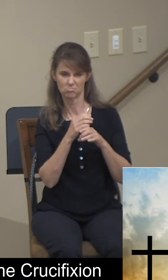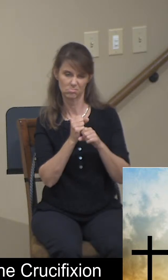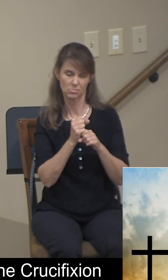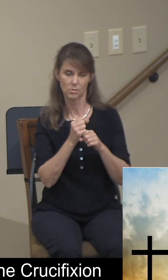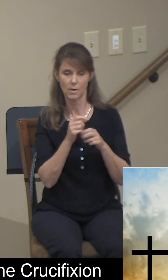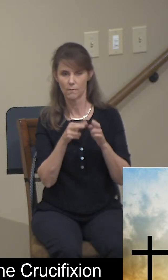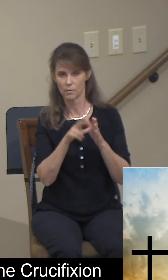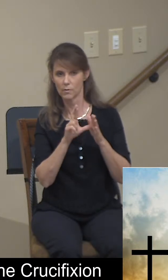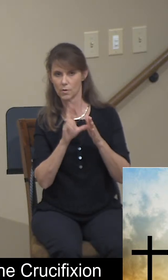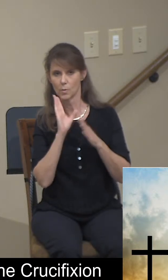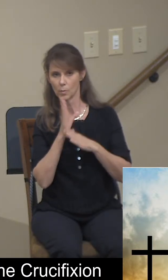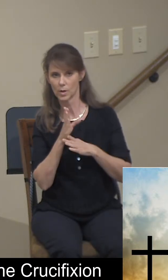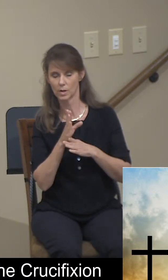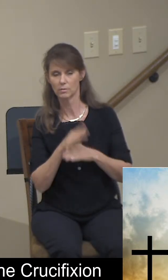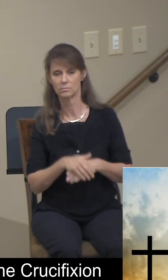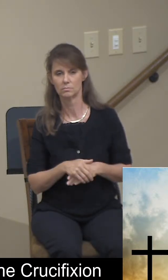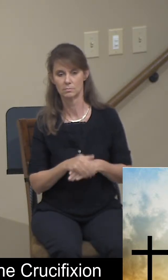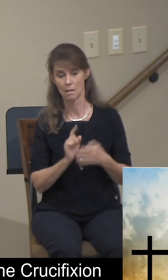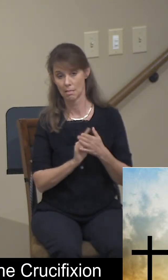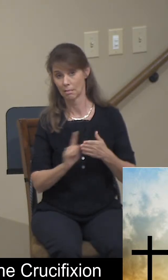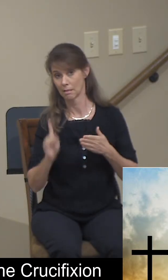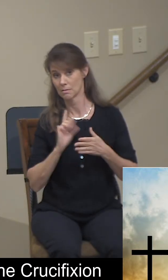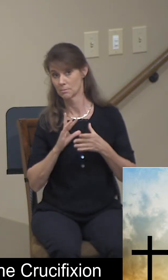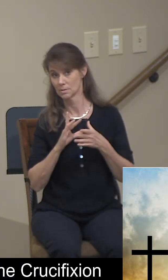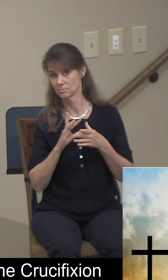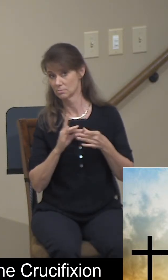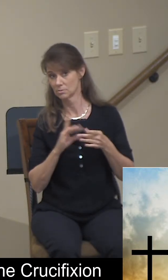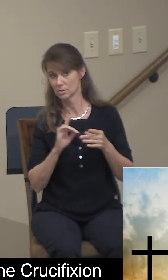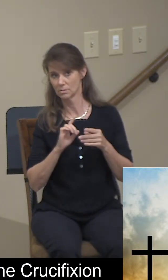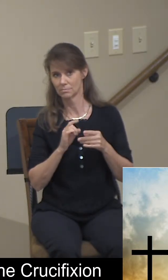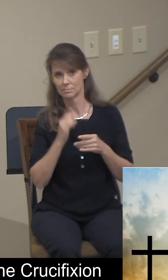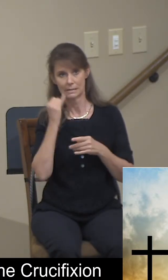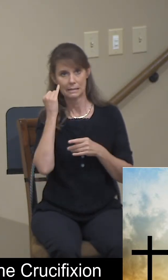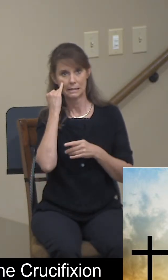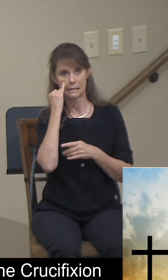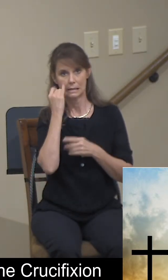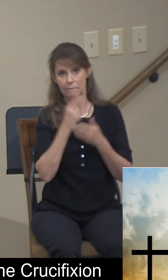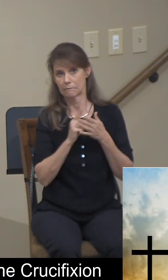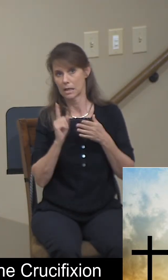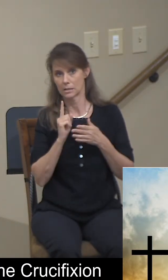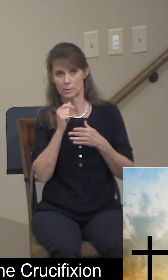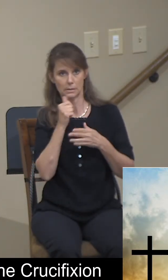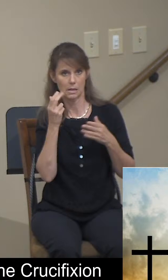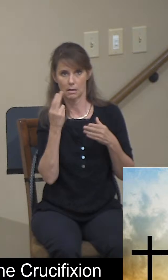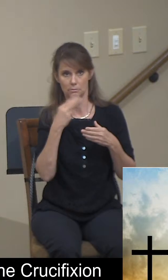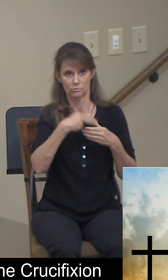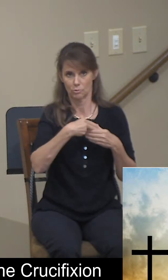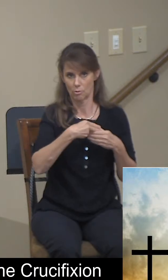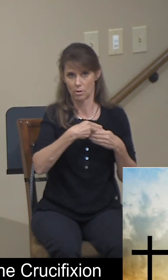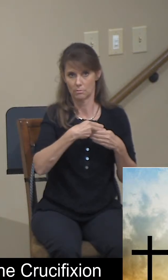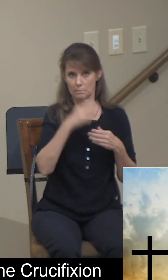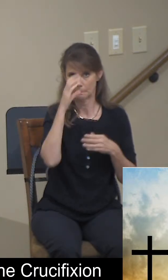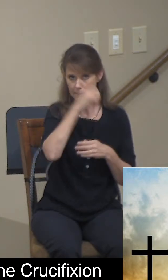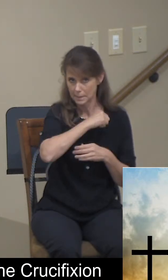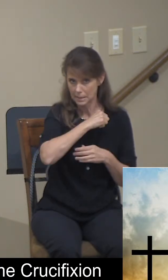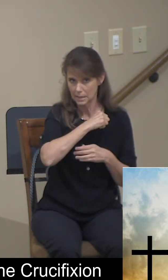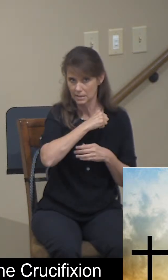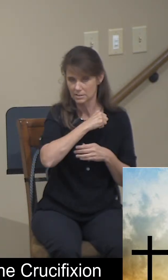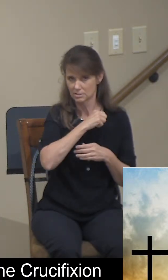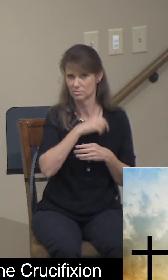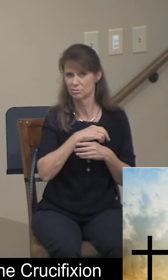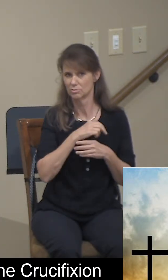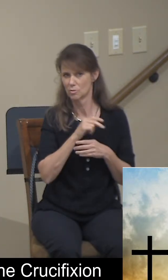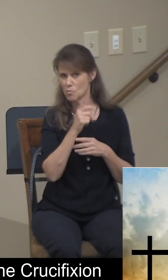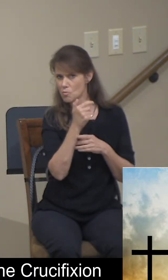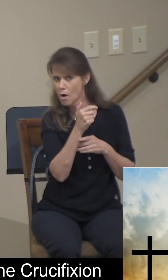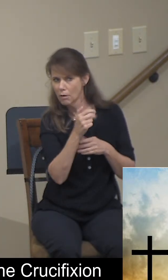this evening on what we discussed last week. If you missed last week's talk, last week's class, feel free to catch it on